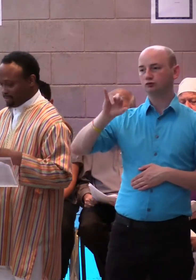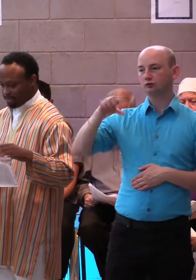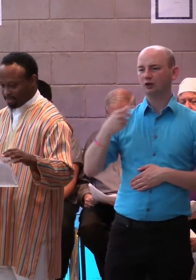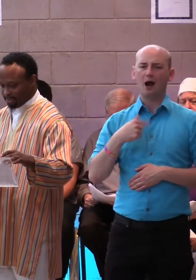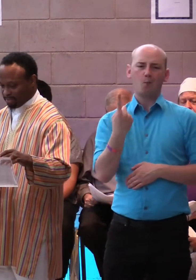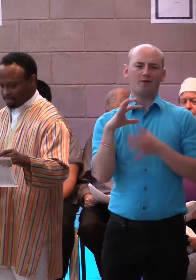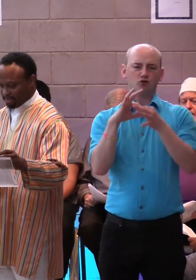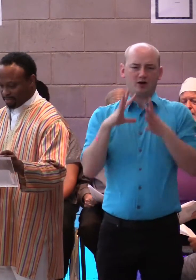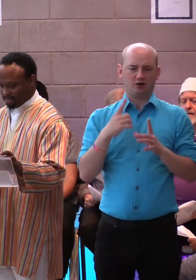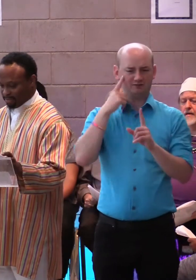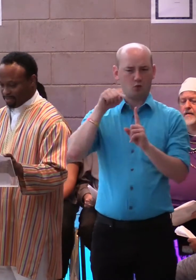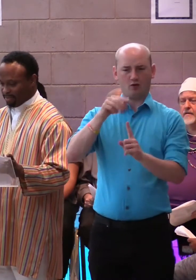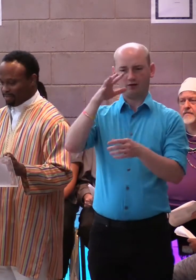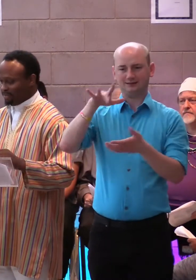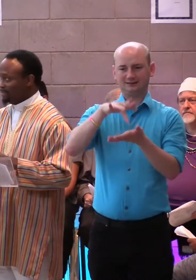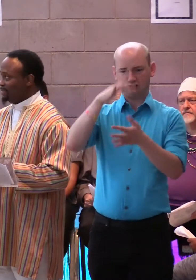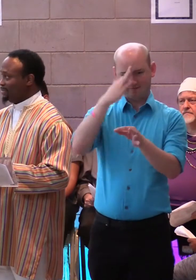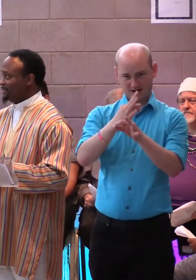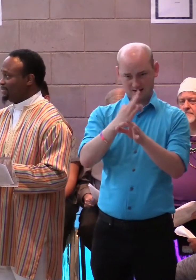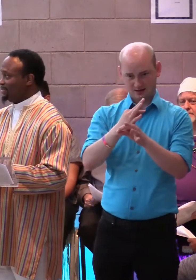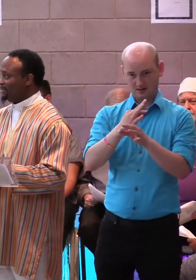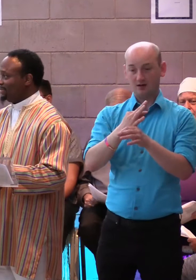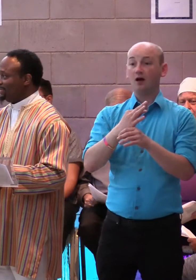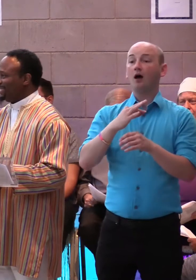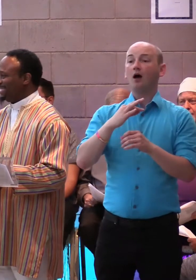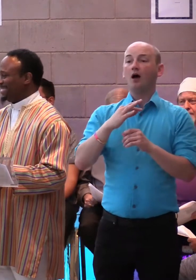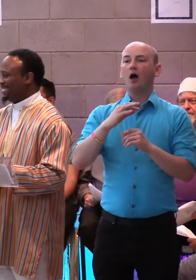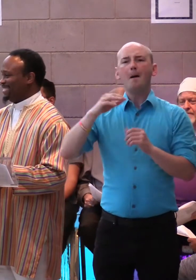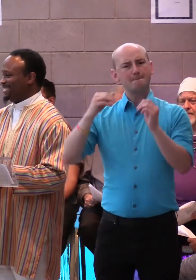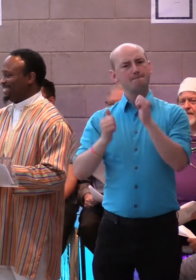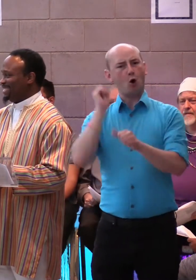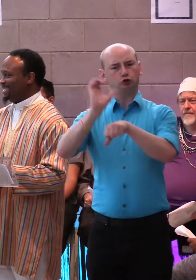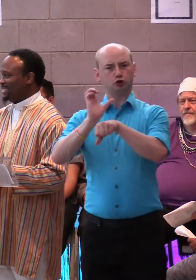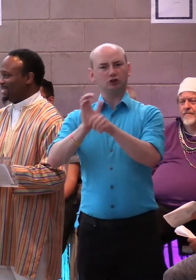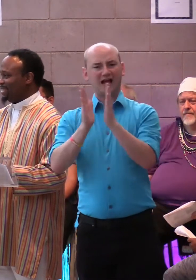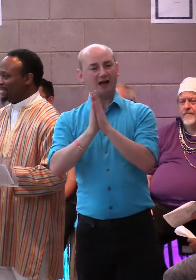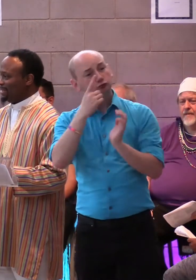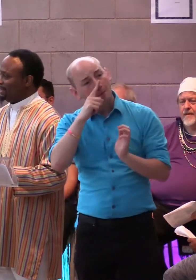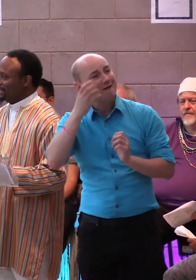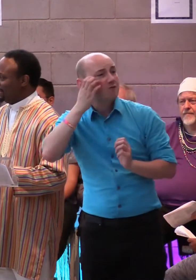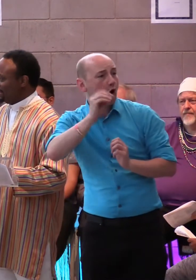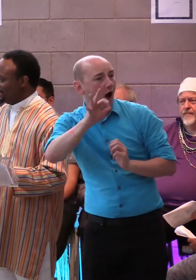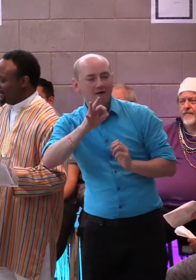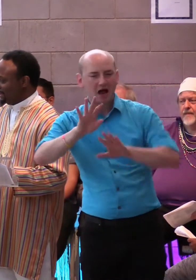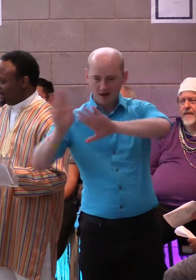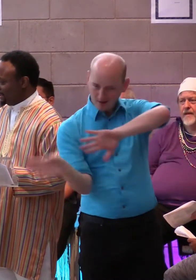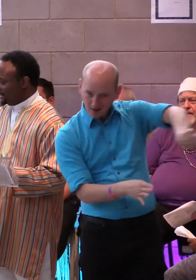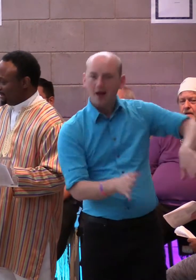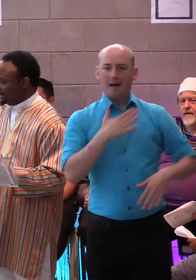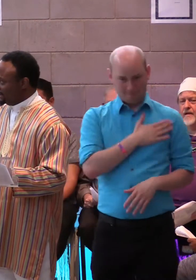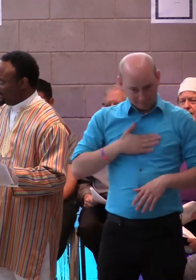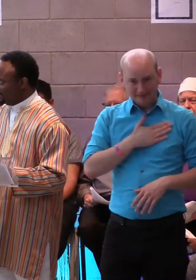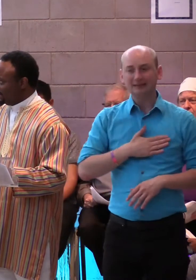And unlike other services, I ask you to turn your phone on and check into Facebook and